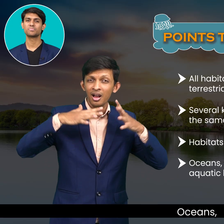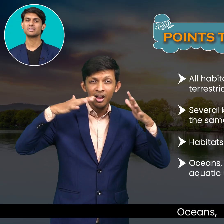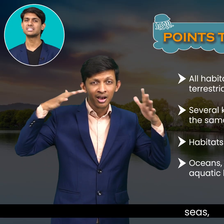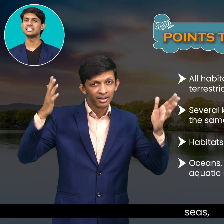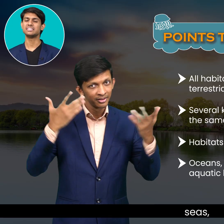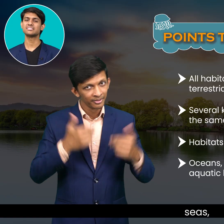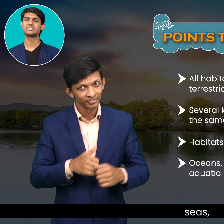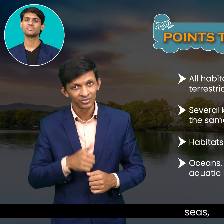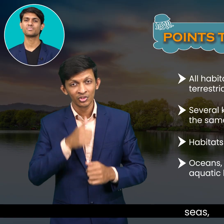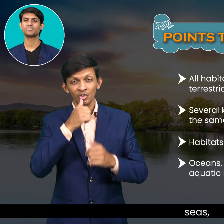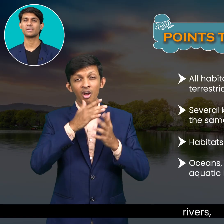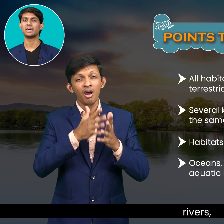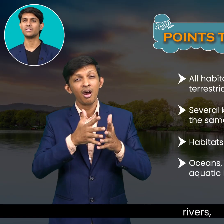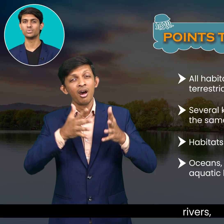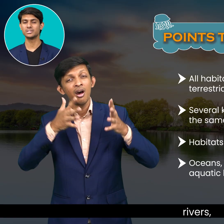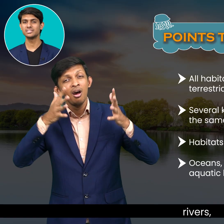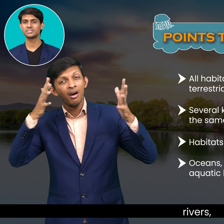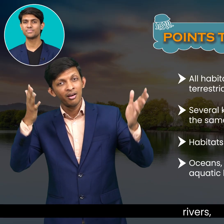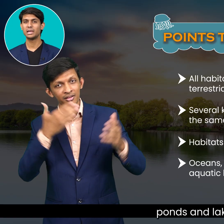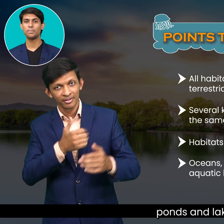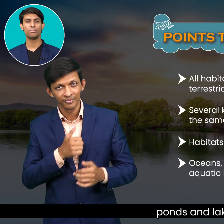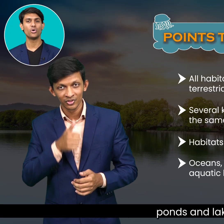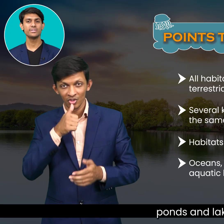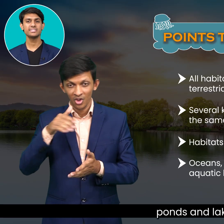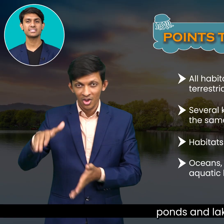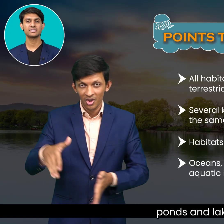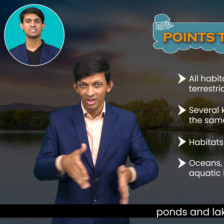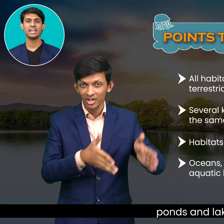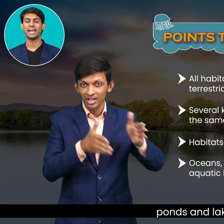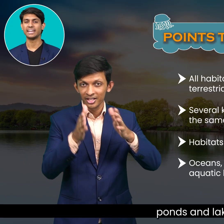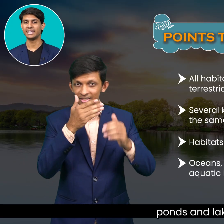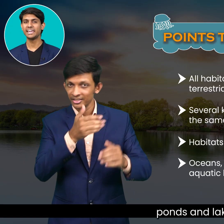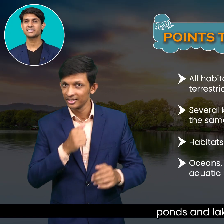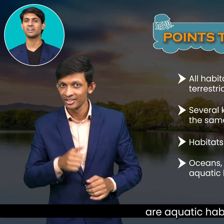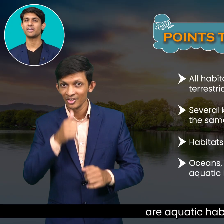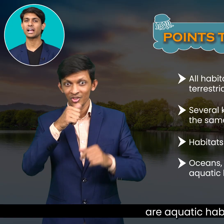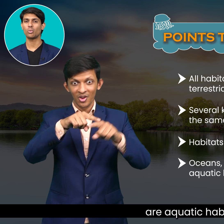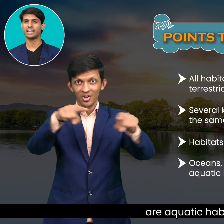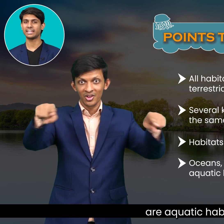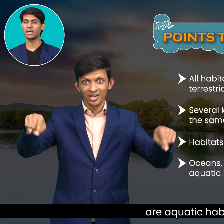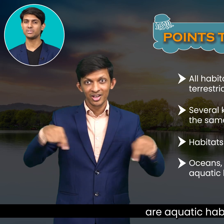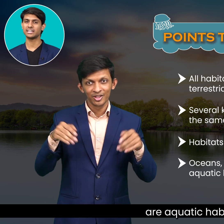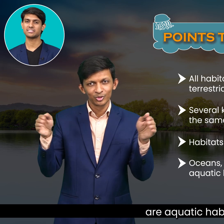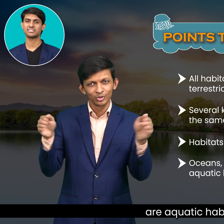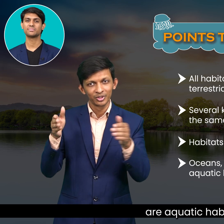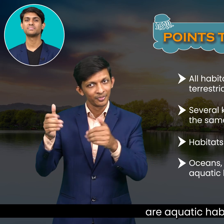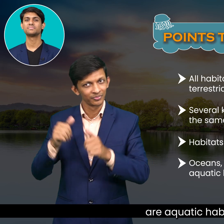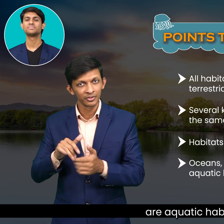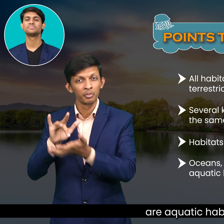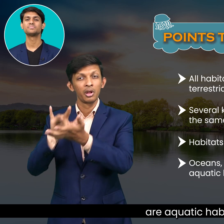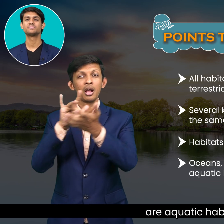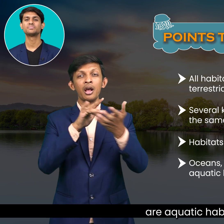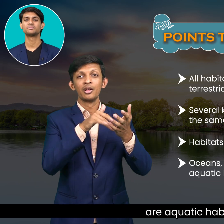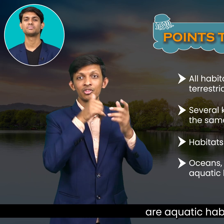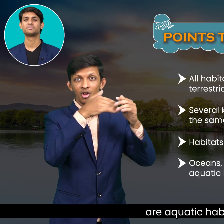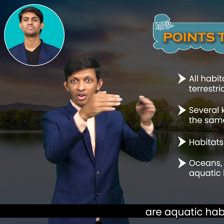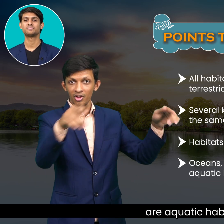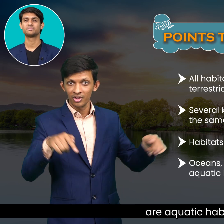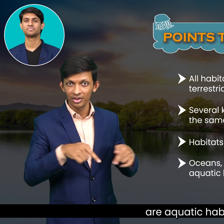Oceans, seas, rivers, ponds, and lakes are aquatic habitats.